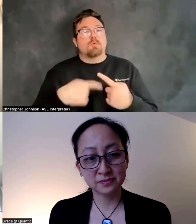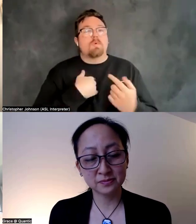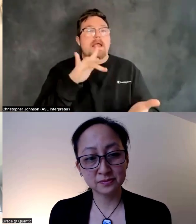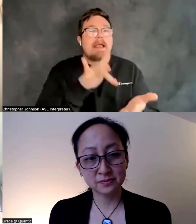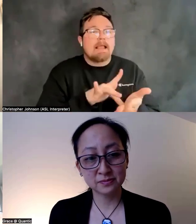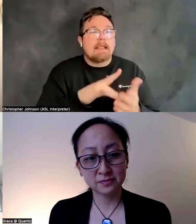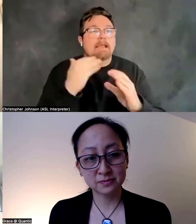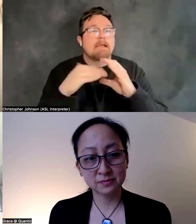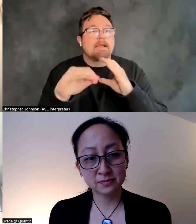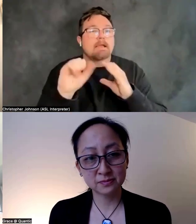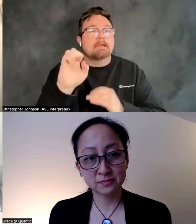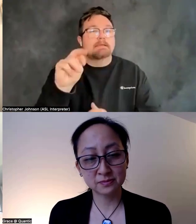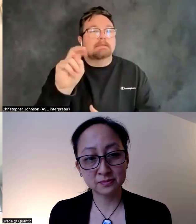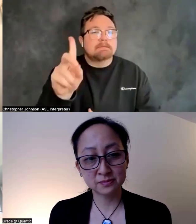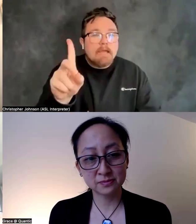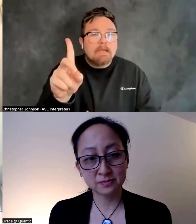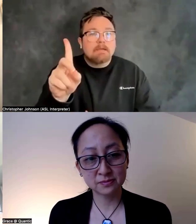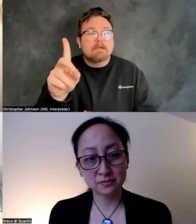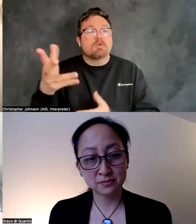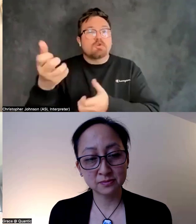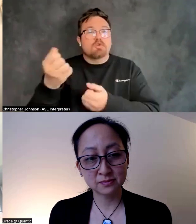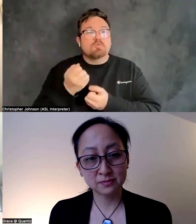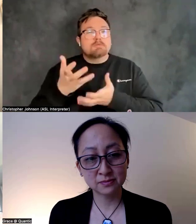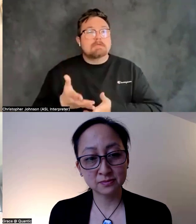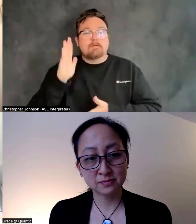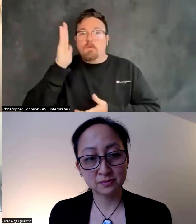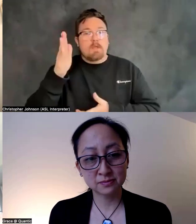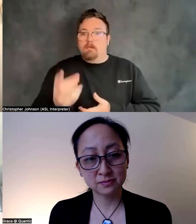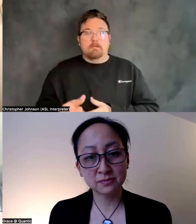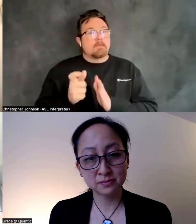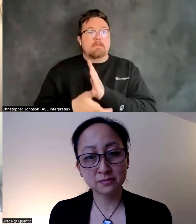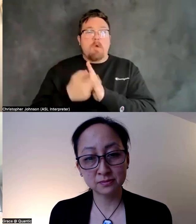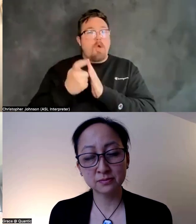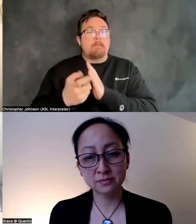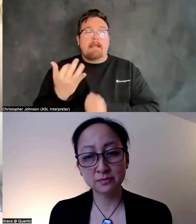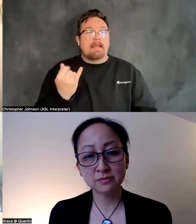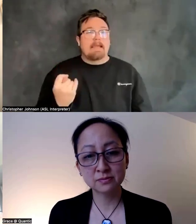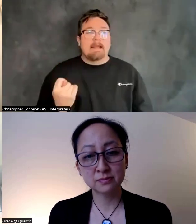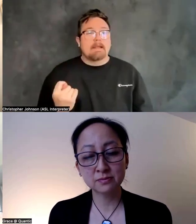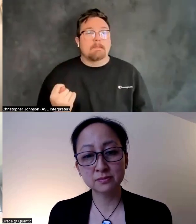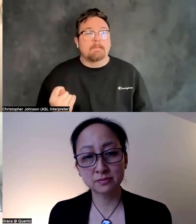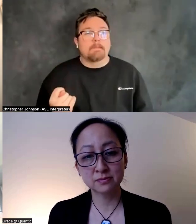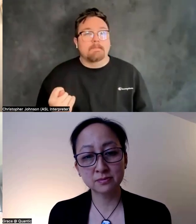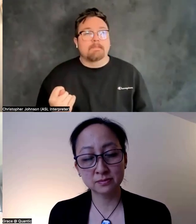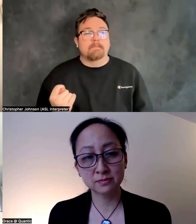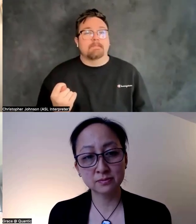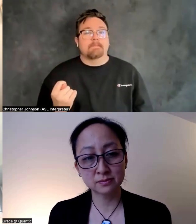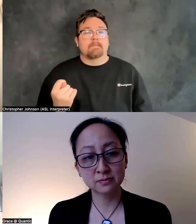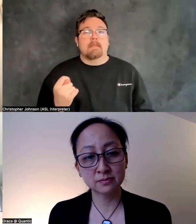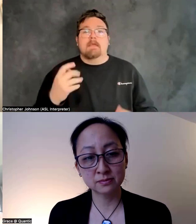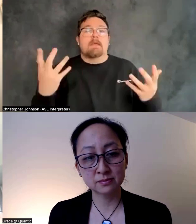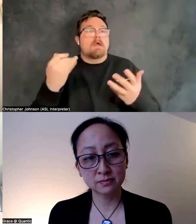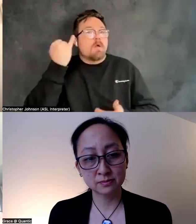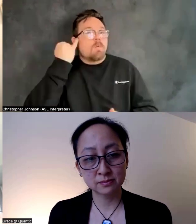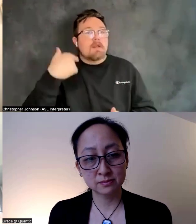my Gmail, the receiver will receive it practically instantly on the other side. Now, what if I build a